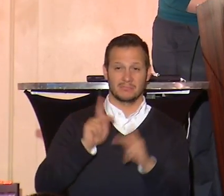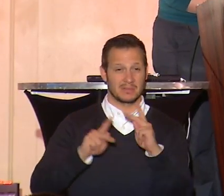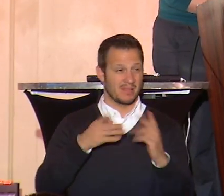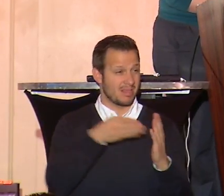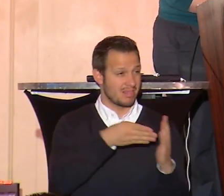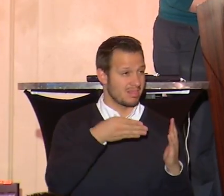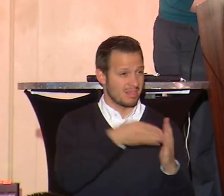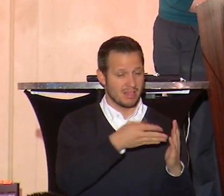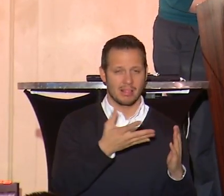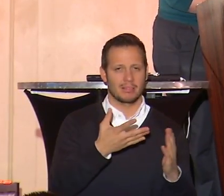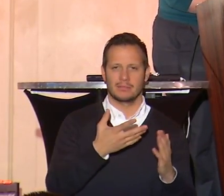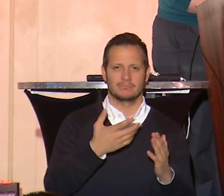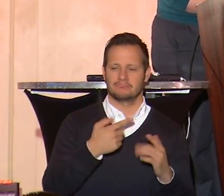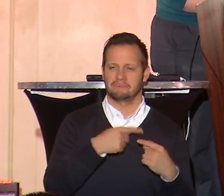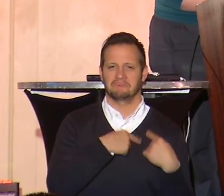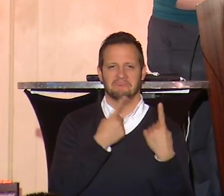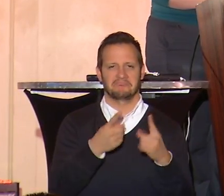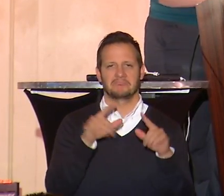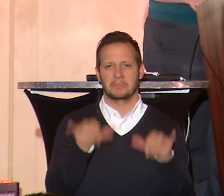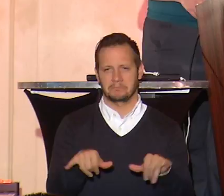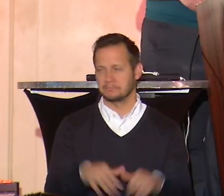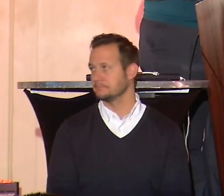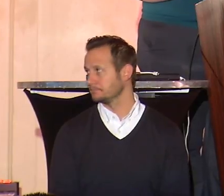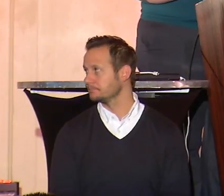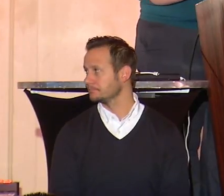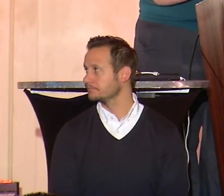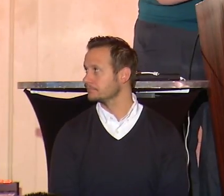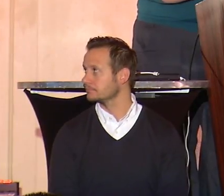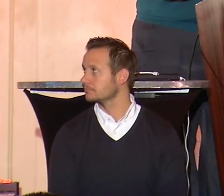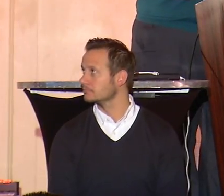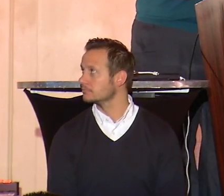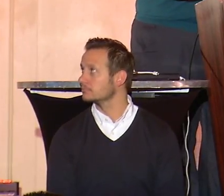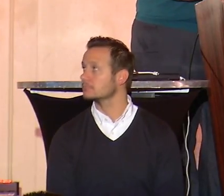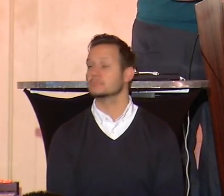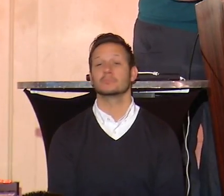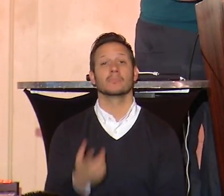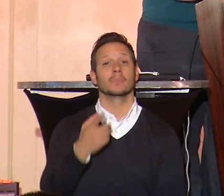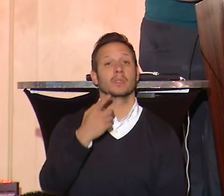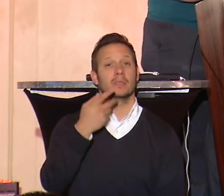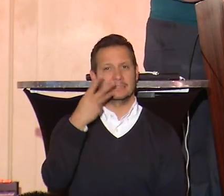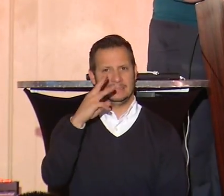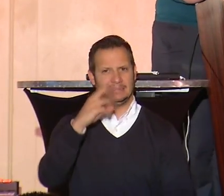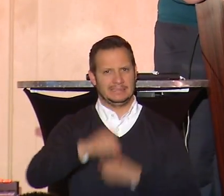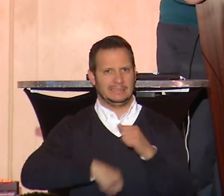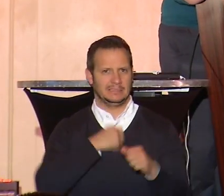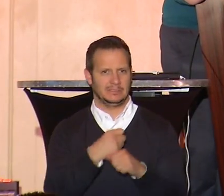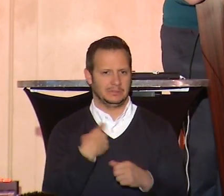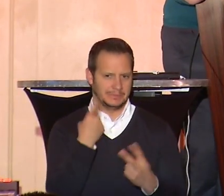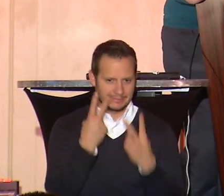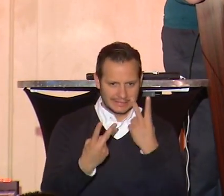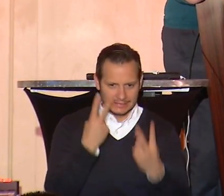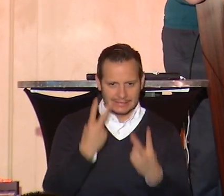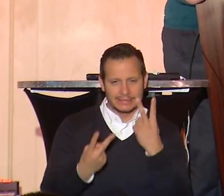since that point. So what's been the impact in Oregon in 16 years?